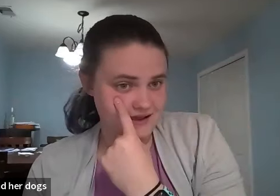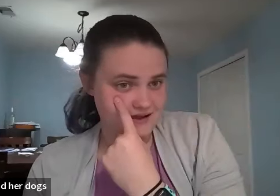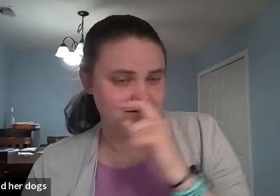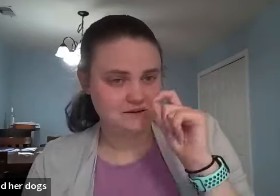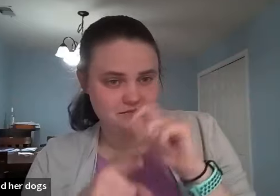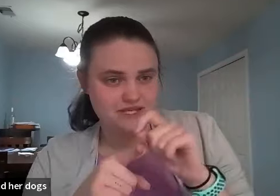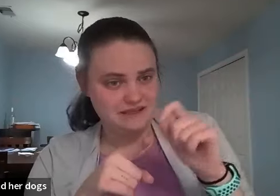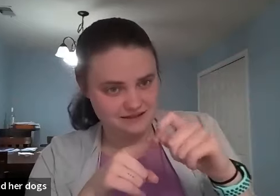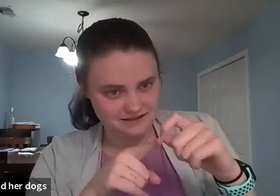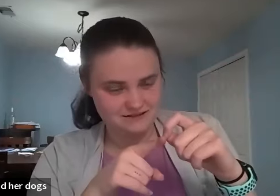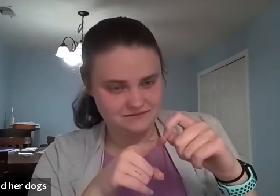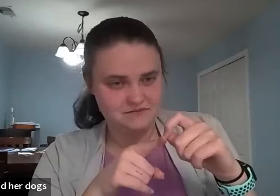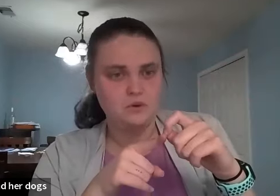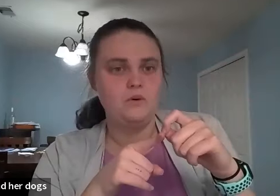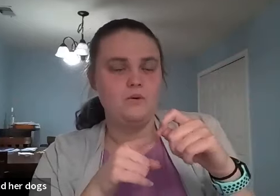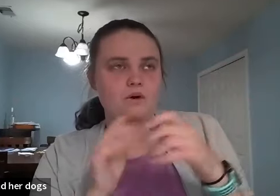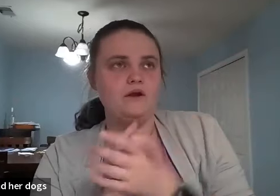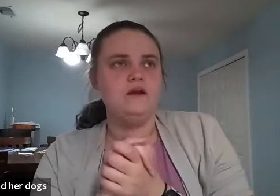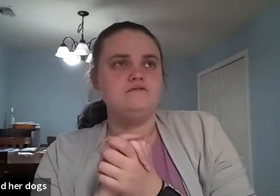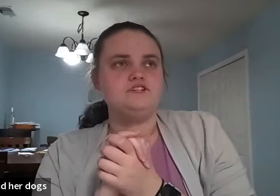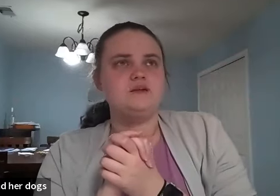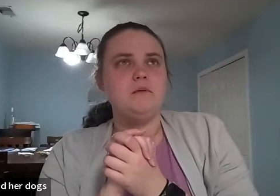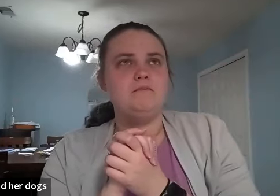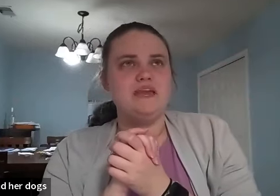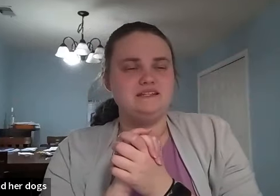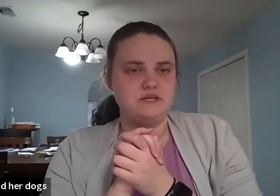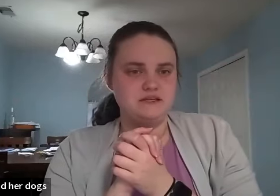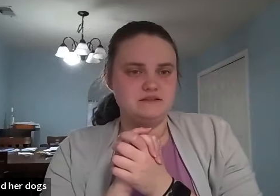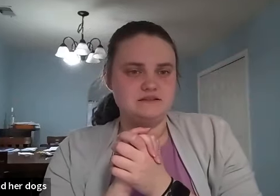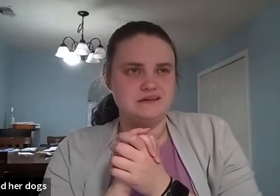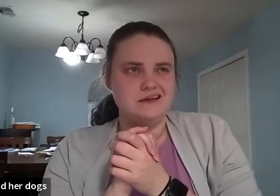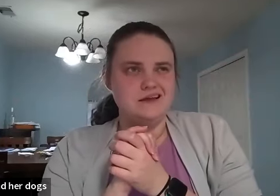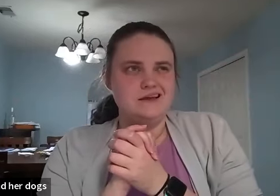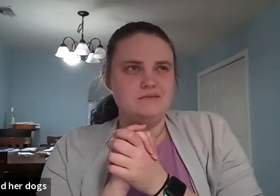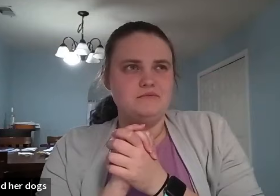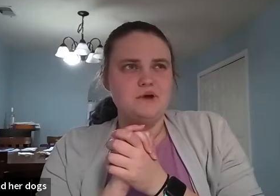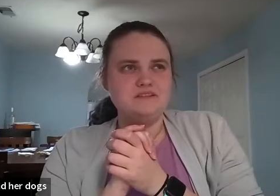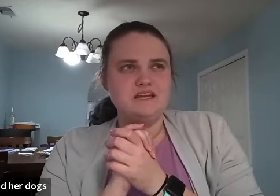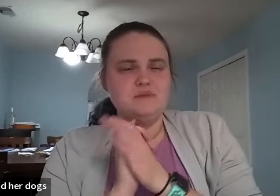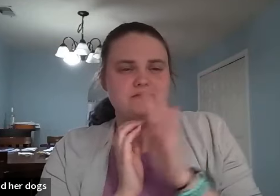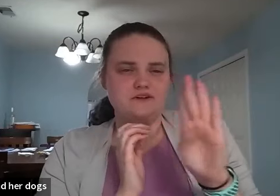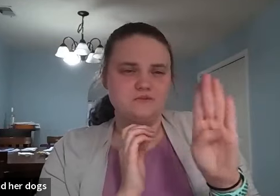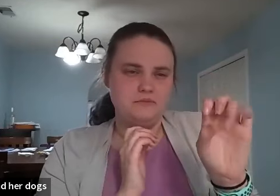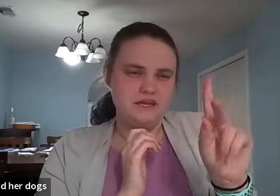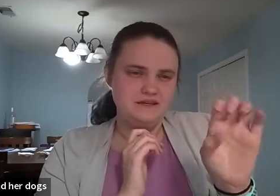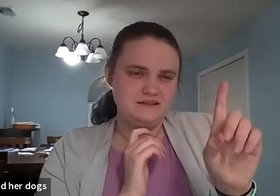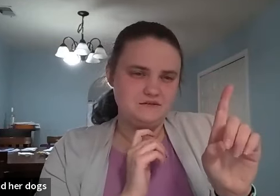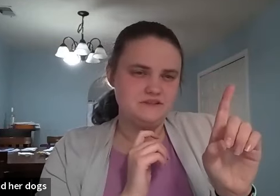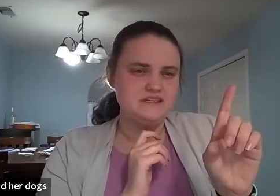Black-eyed peas. Or if you're talking about baked beans, most of the time my fingers spell baked with this,